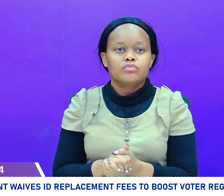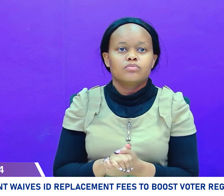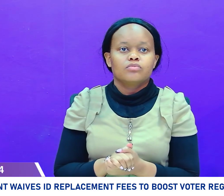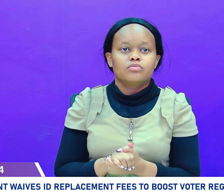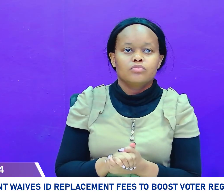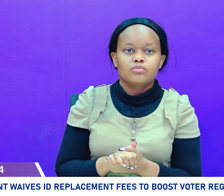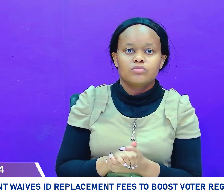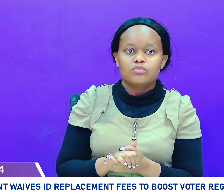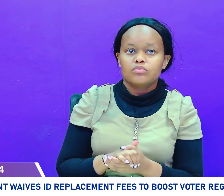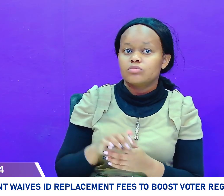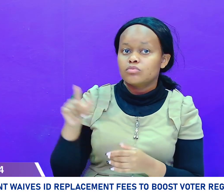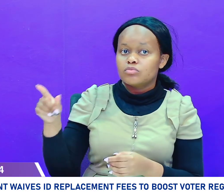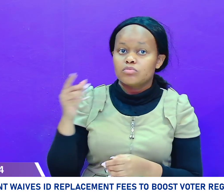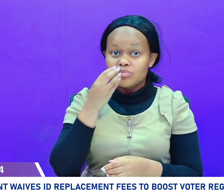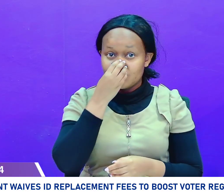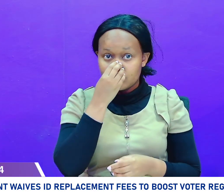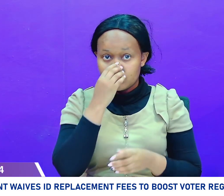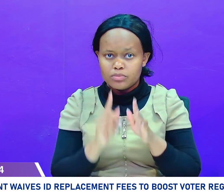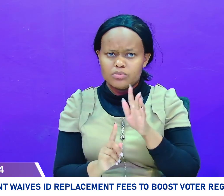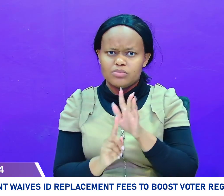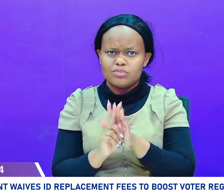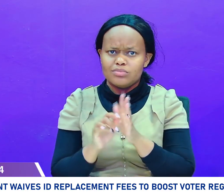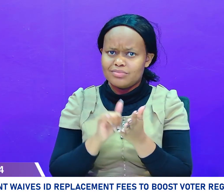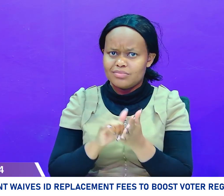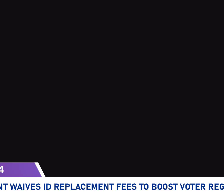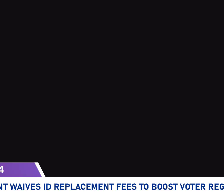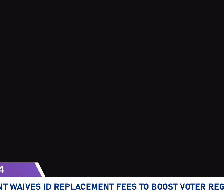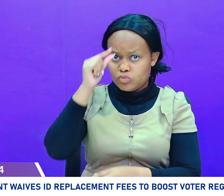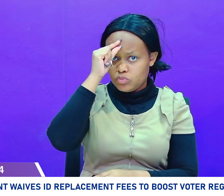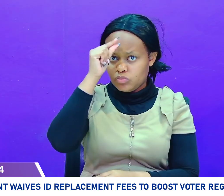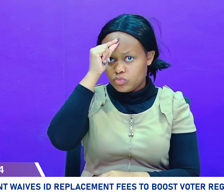to register as a voter due to lack of identification documents.